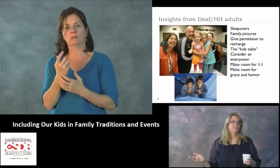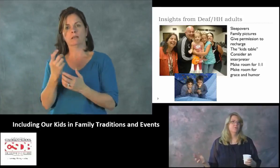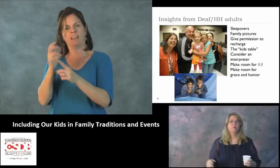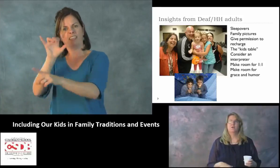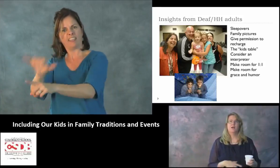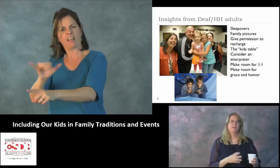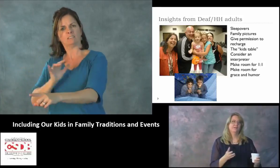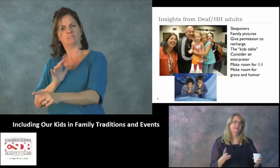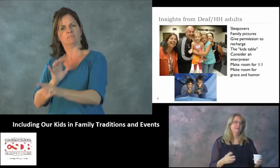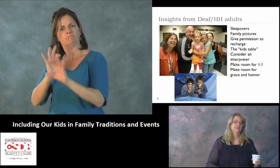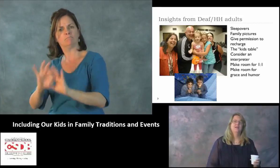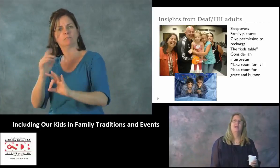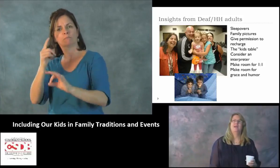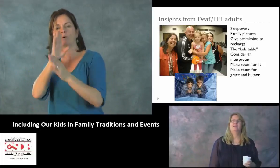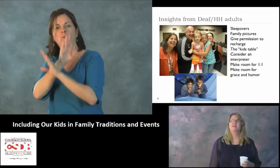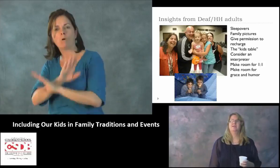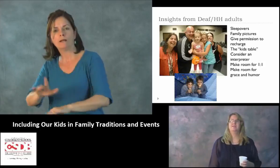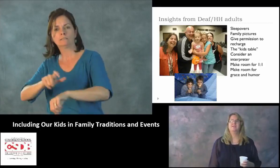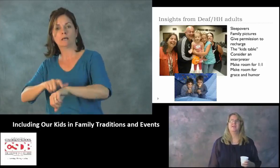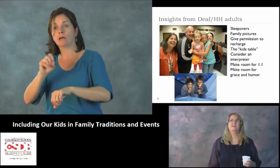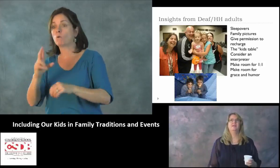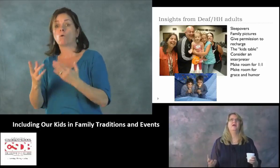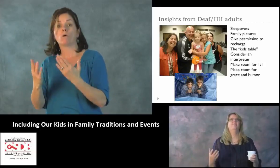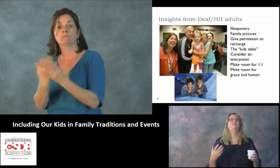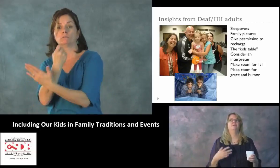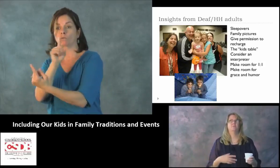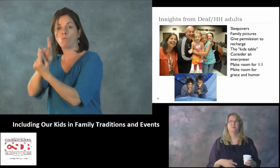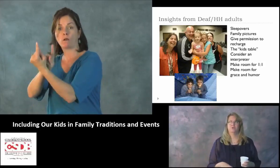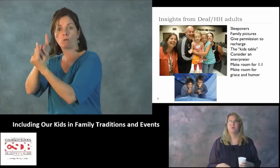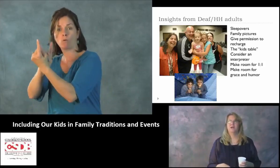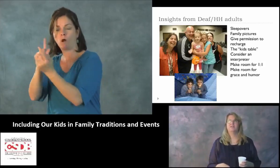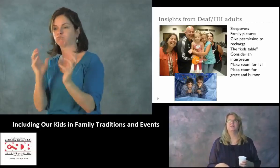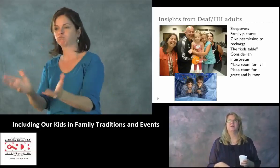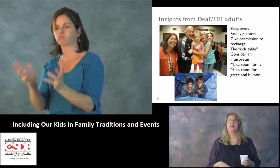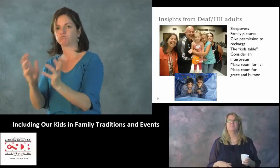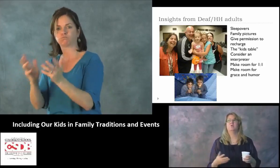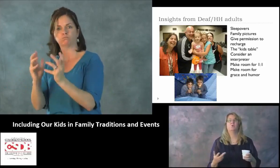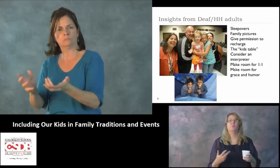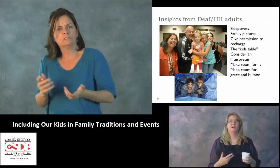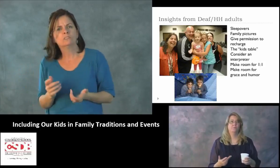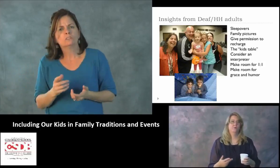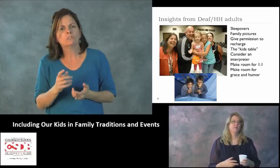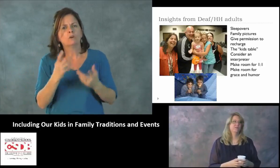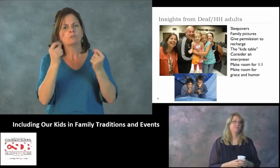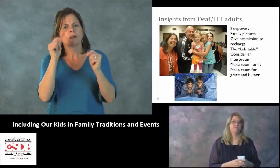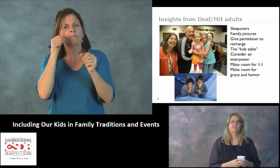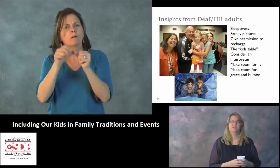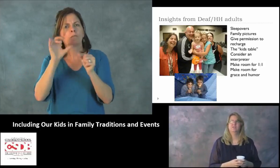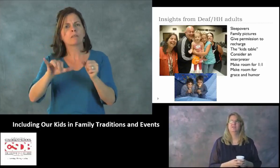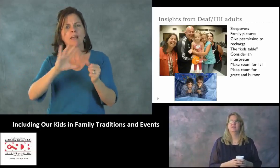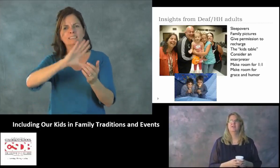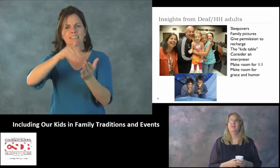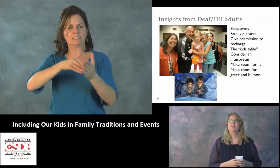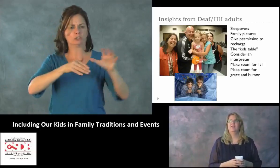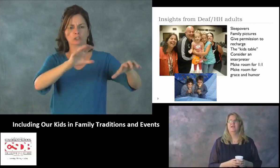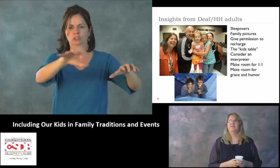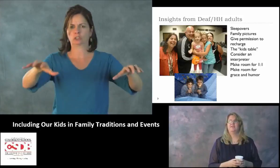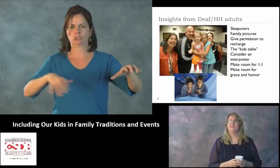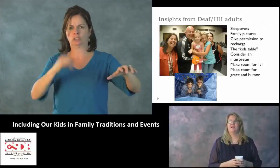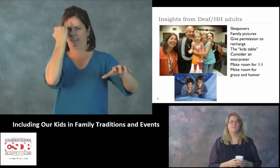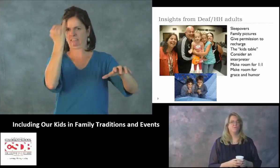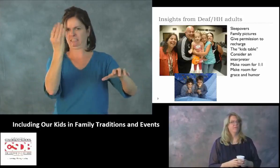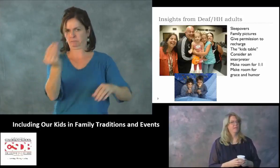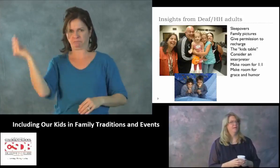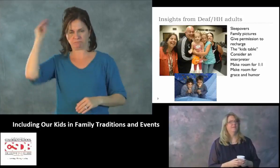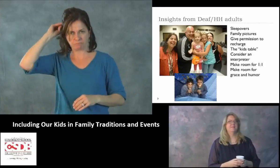books, or coloring, and kids can have a little more quiet time or one-on-one conversation at